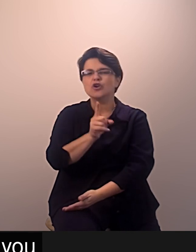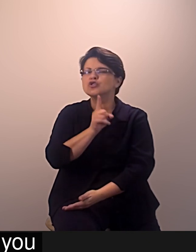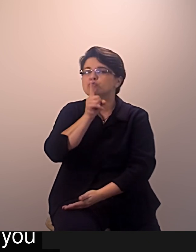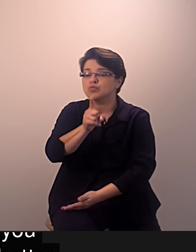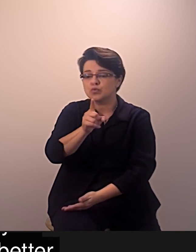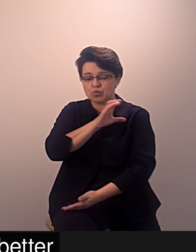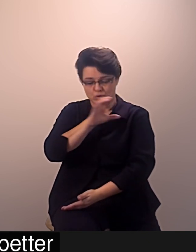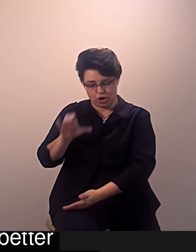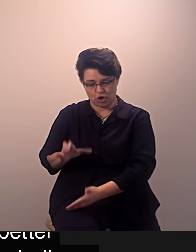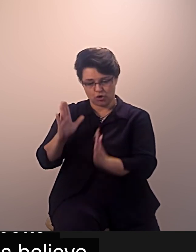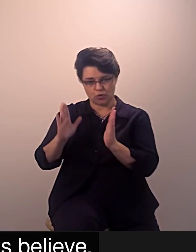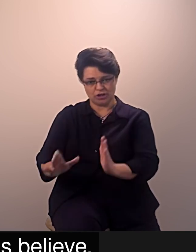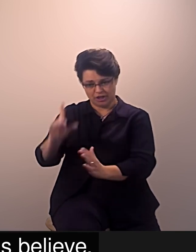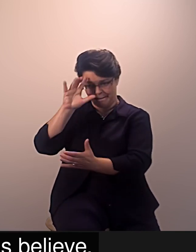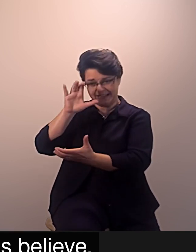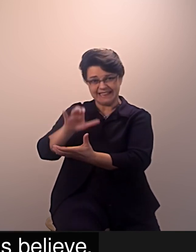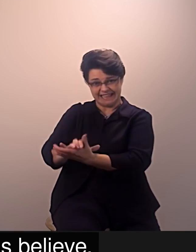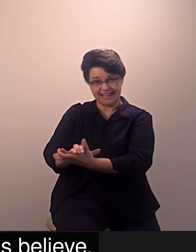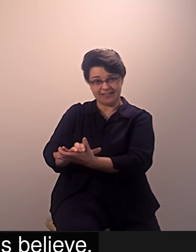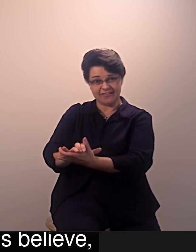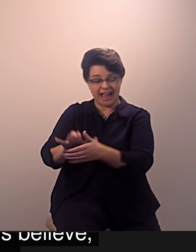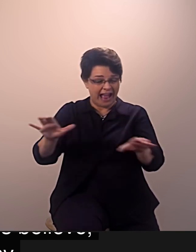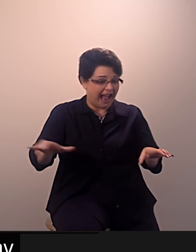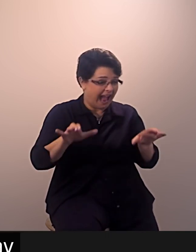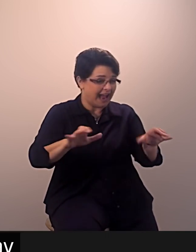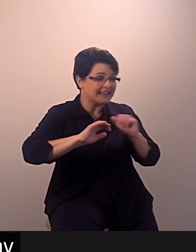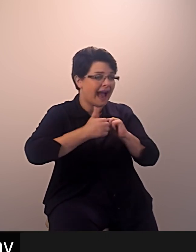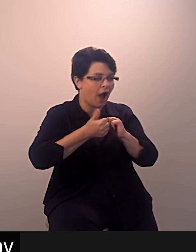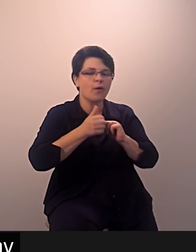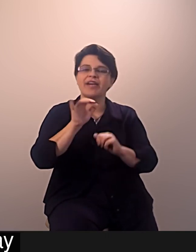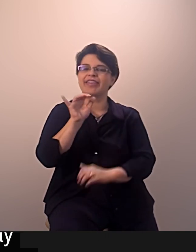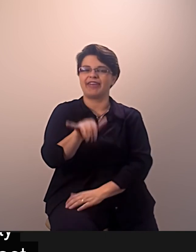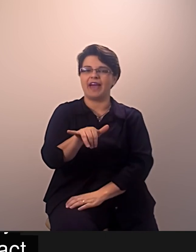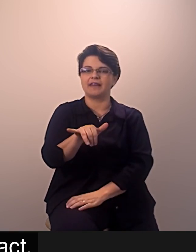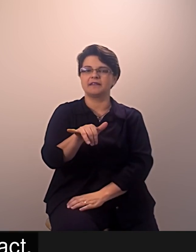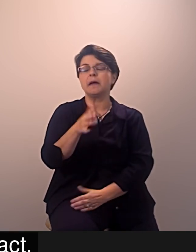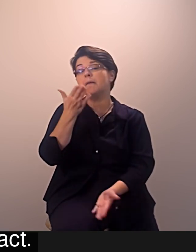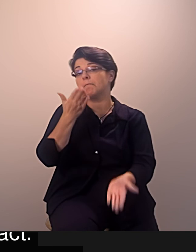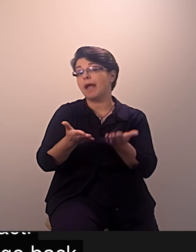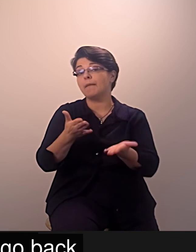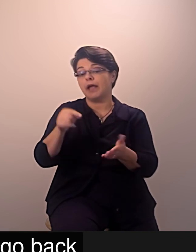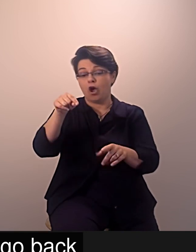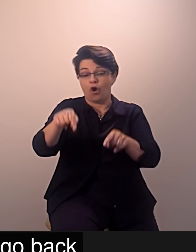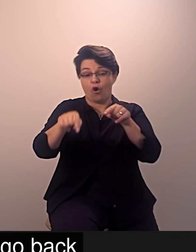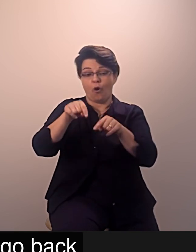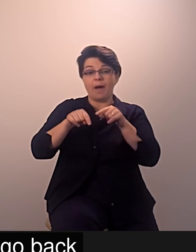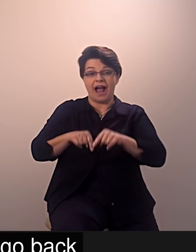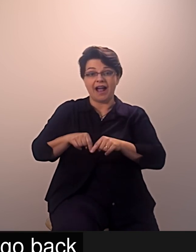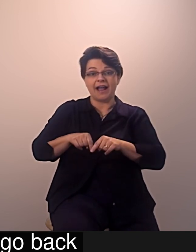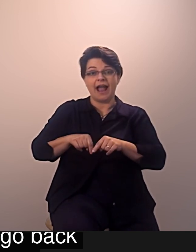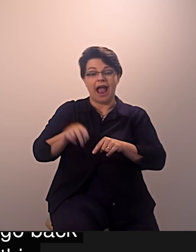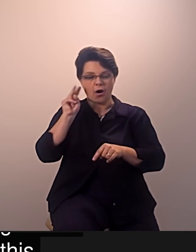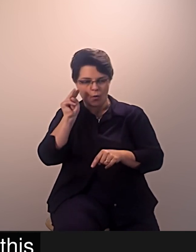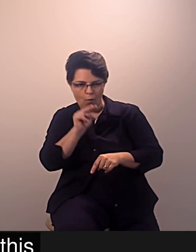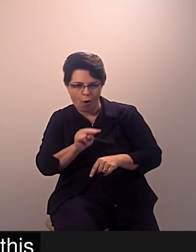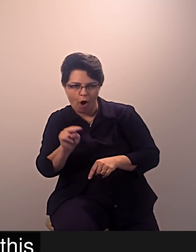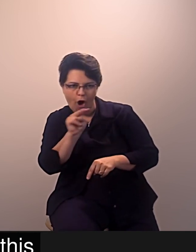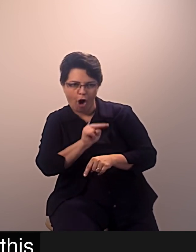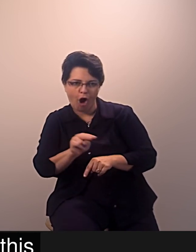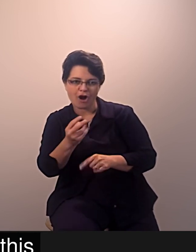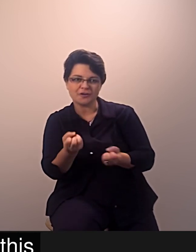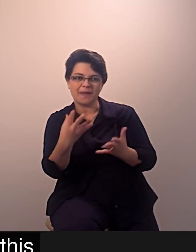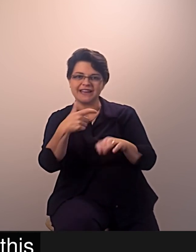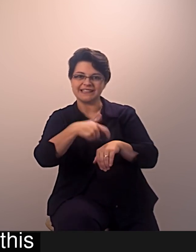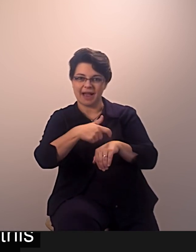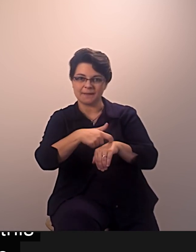Christians believe and the way they should act. You may want to go back and listen to this many times.